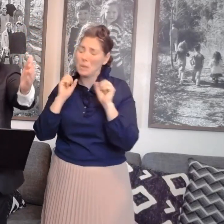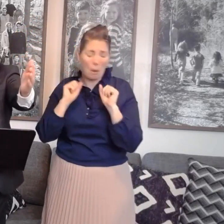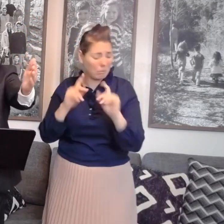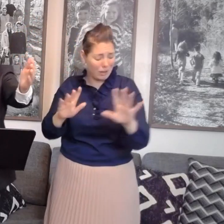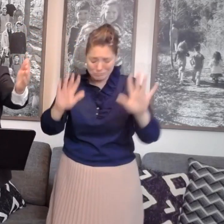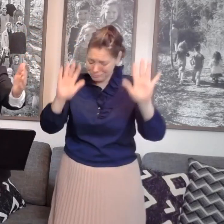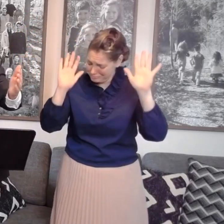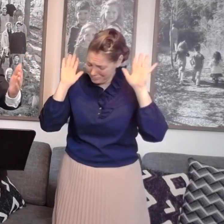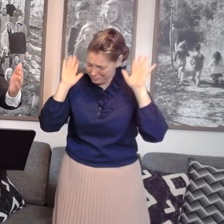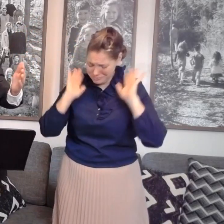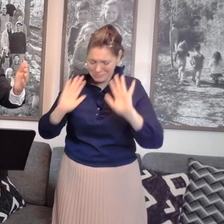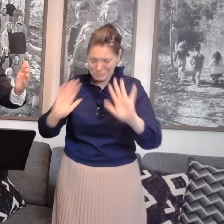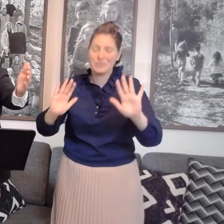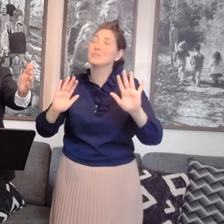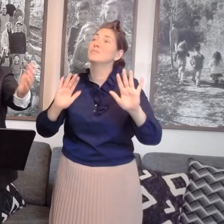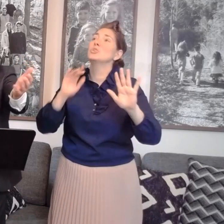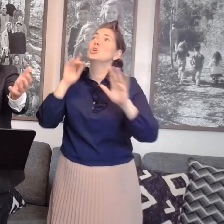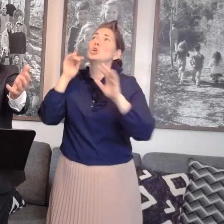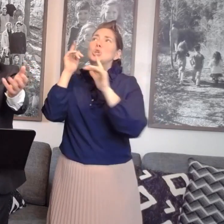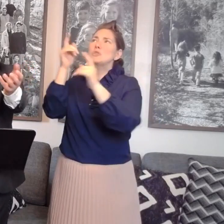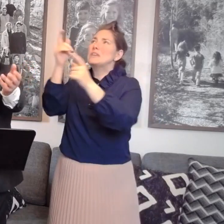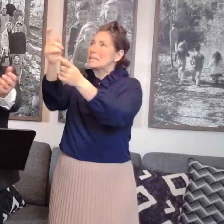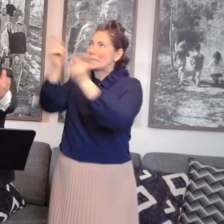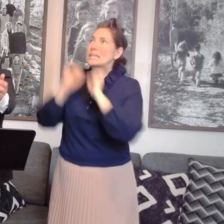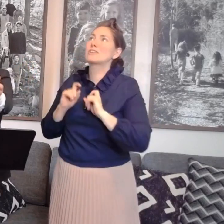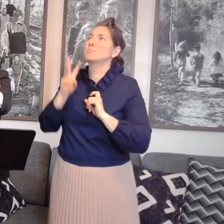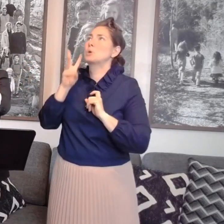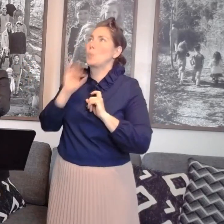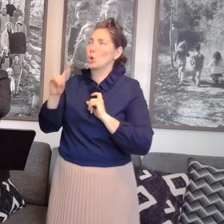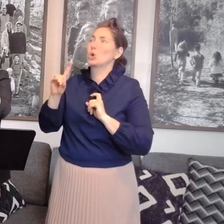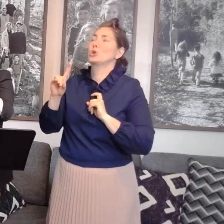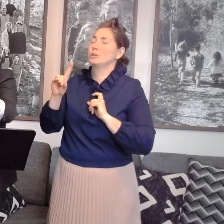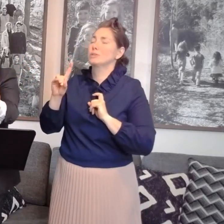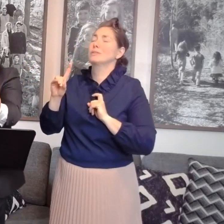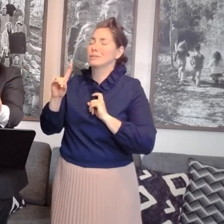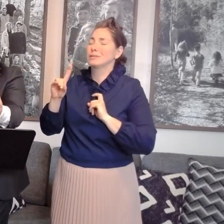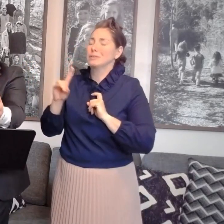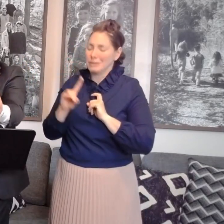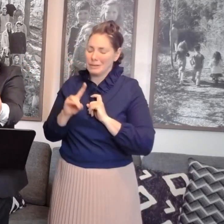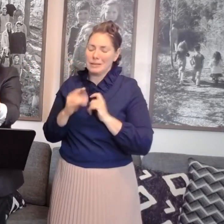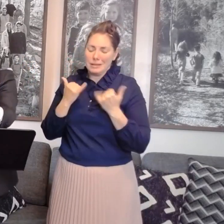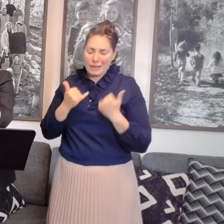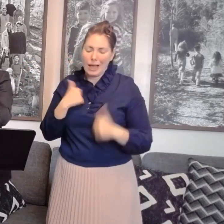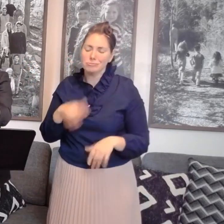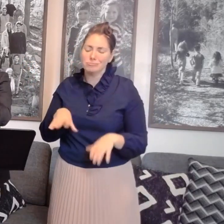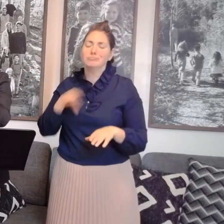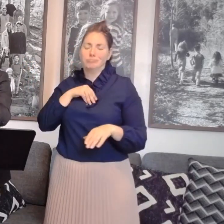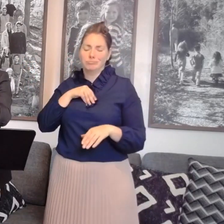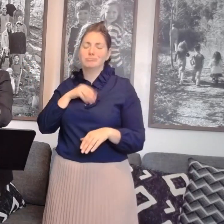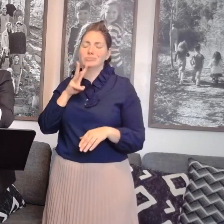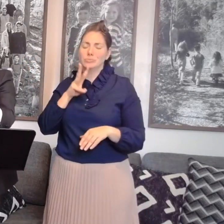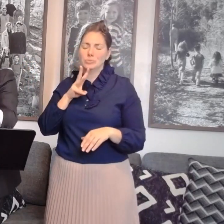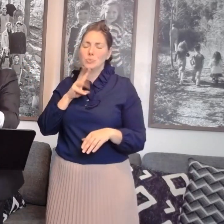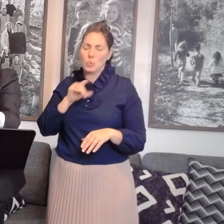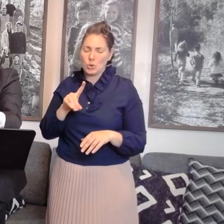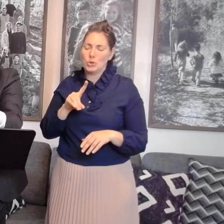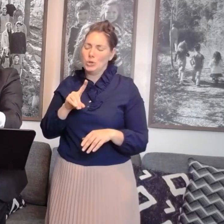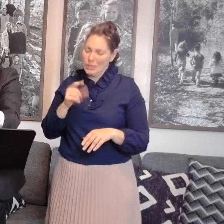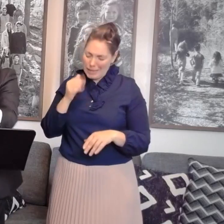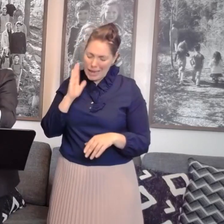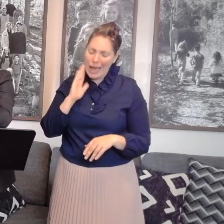God. You've given me a word. I'm going to build you a house. I'm going to build